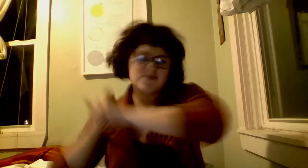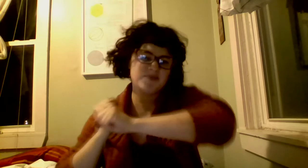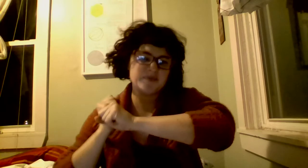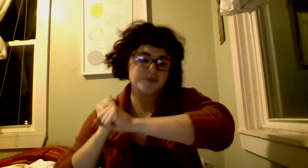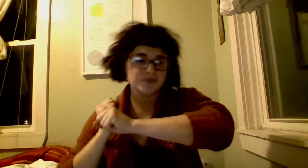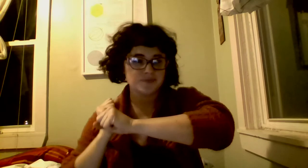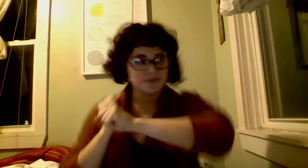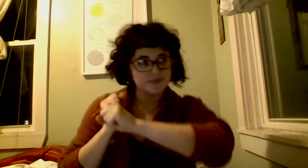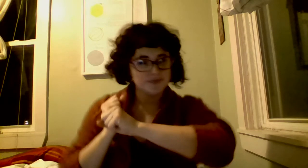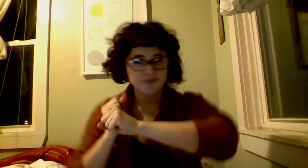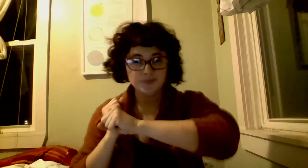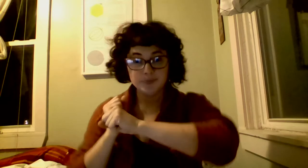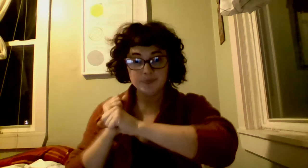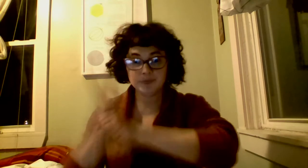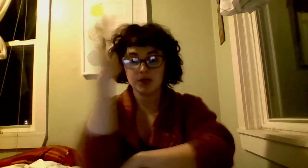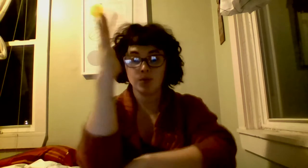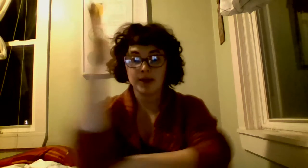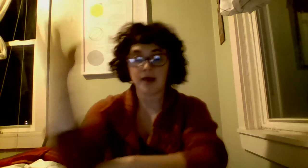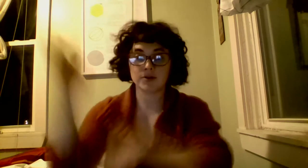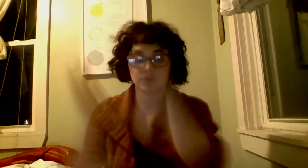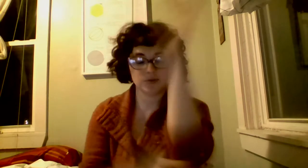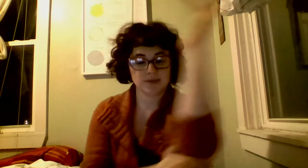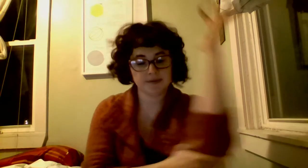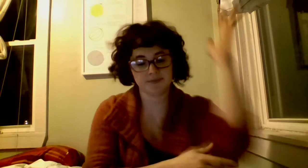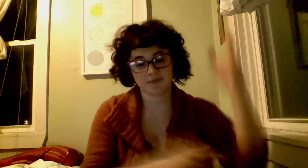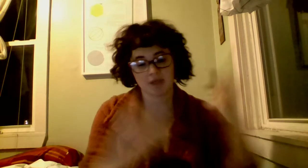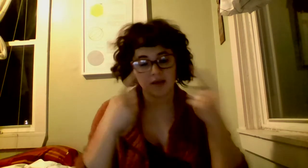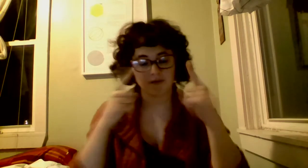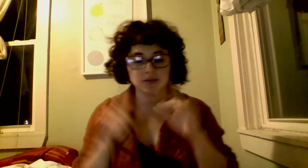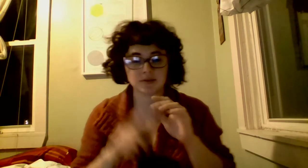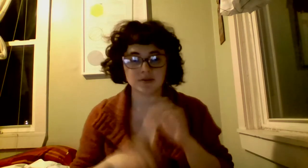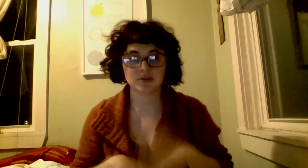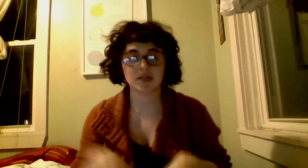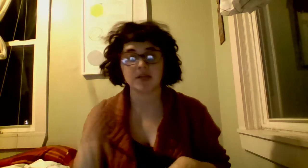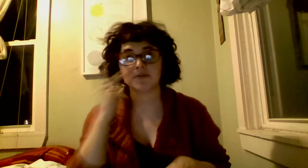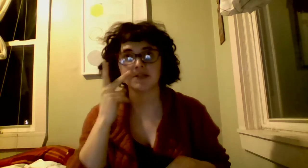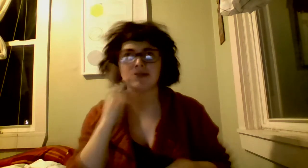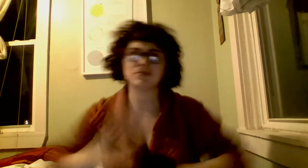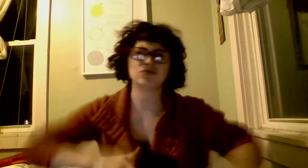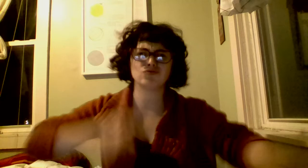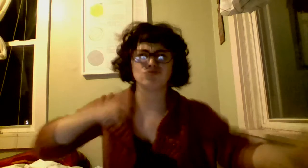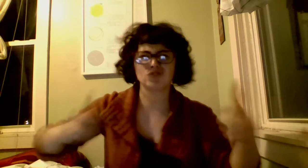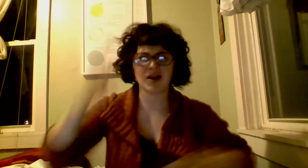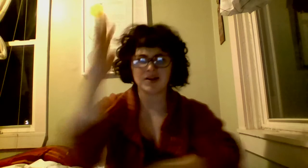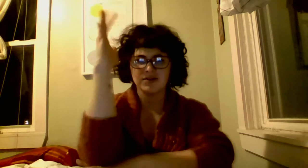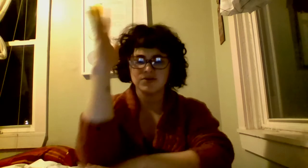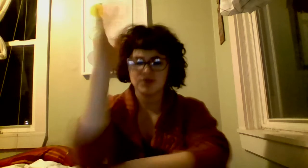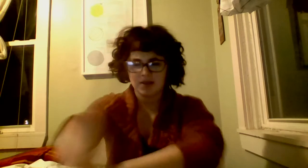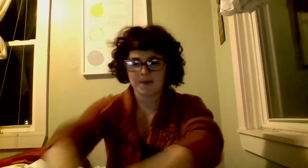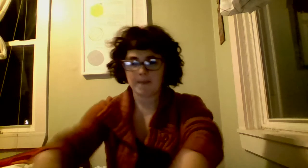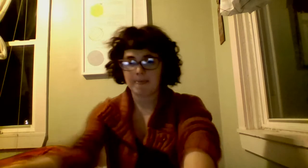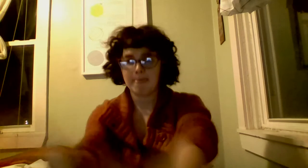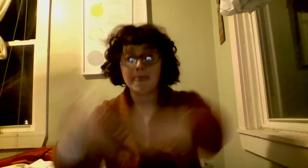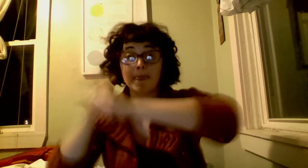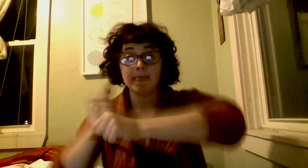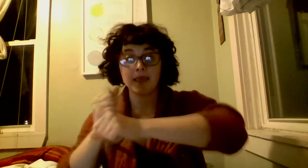there's really big trees. So he got his axe and he started to get ready to chop. Oh, he had no sooner